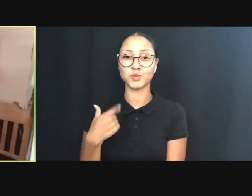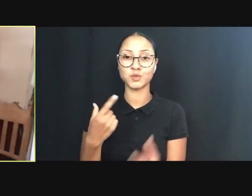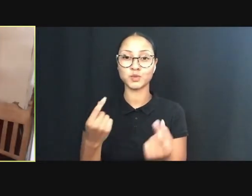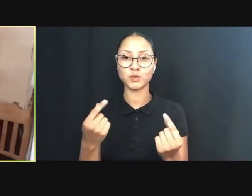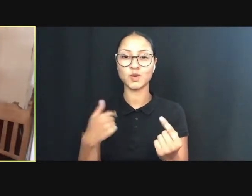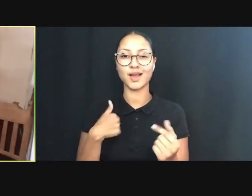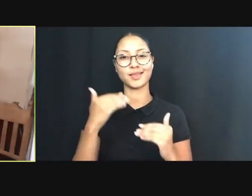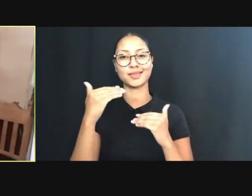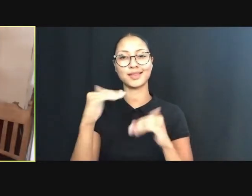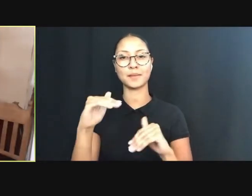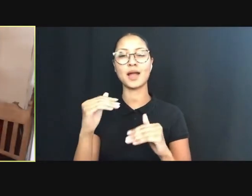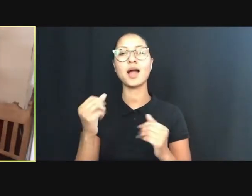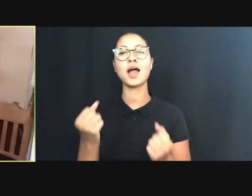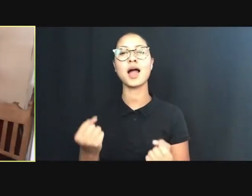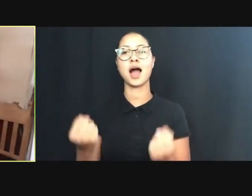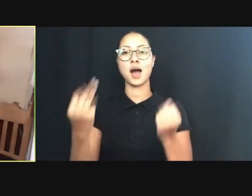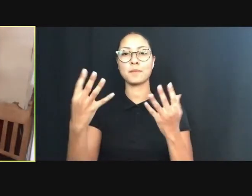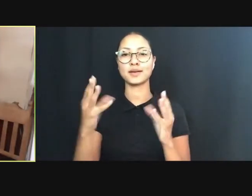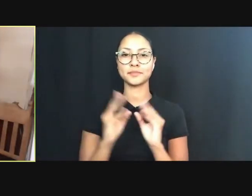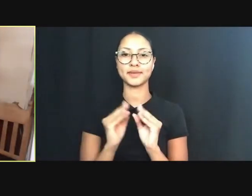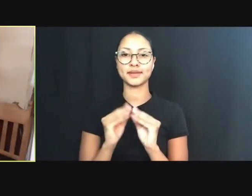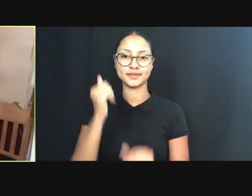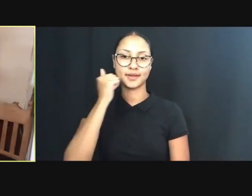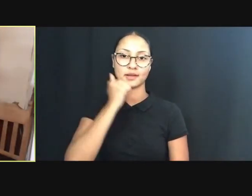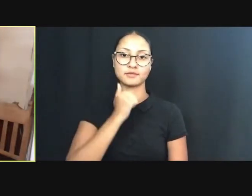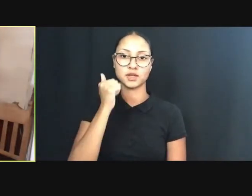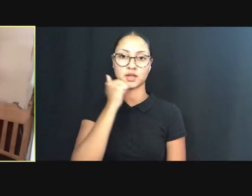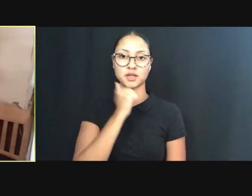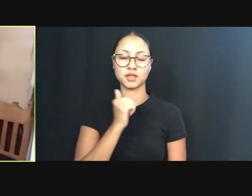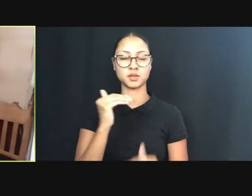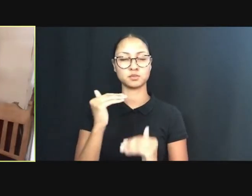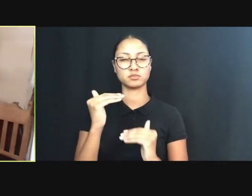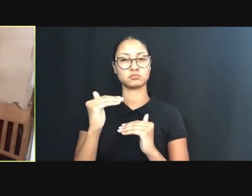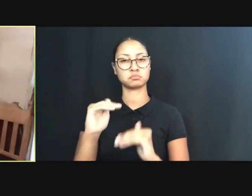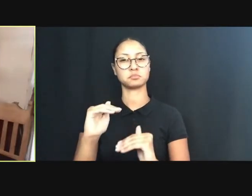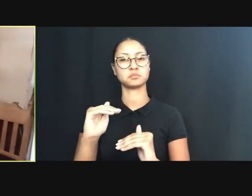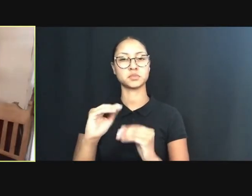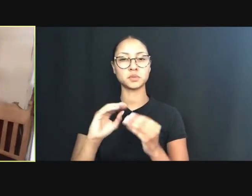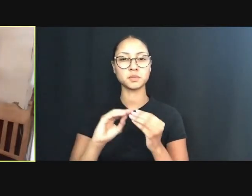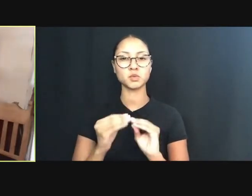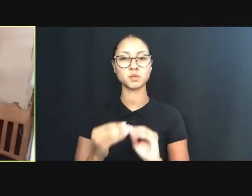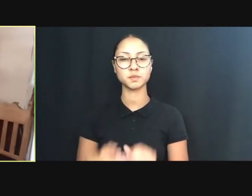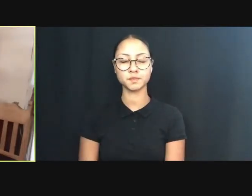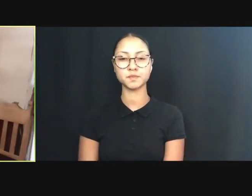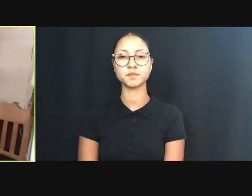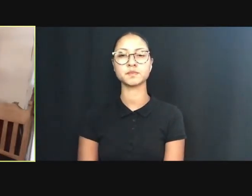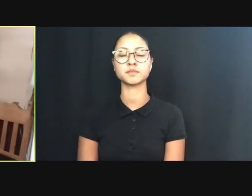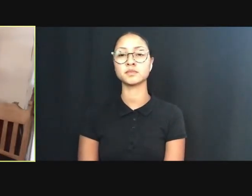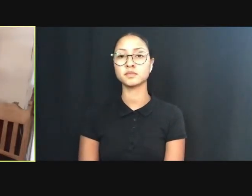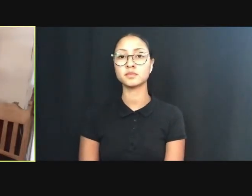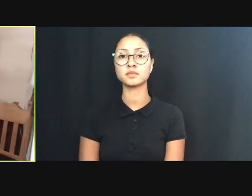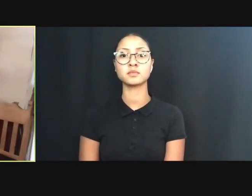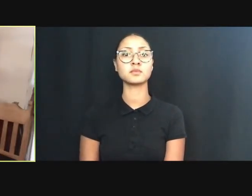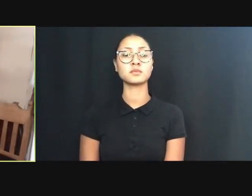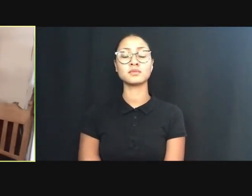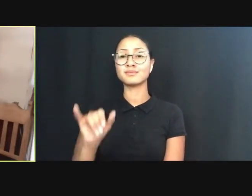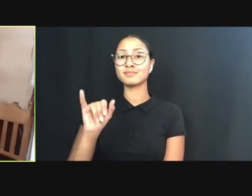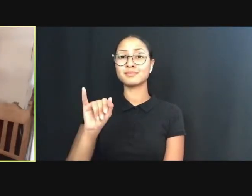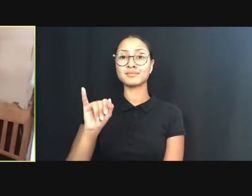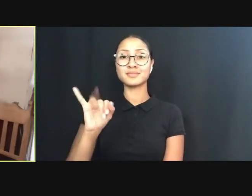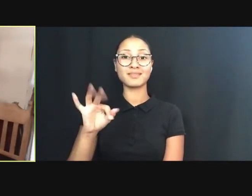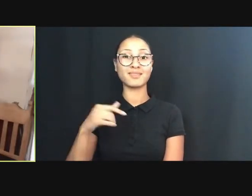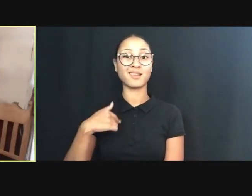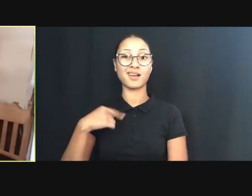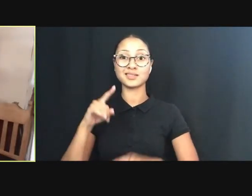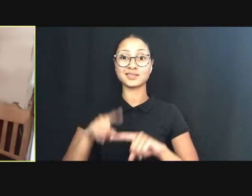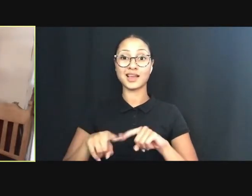right? Like I just, if I can't do that in the live, there's something around that to pay attention to. It